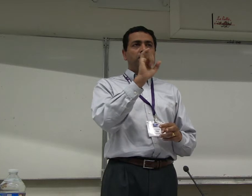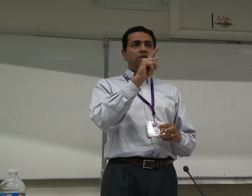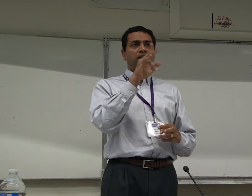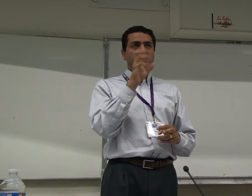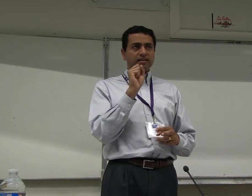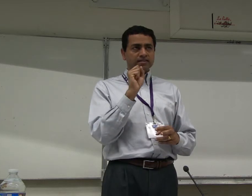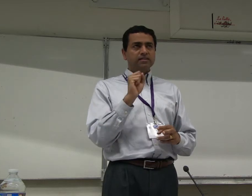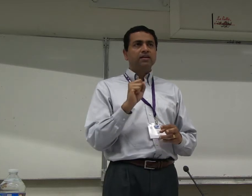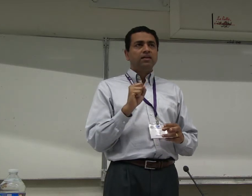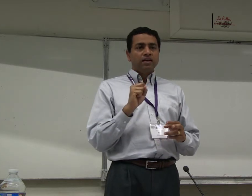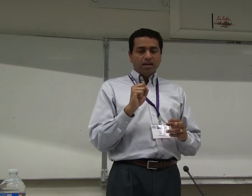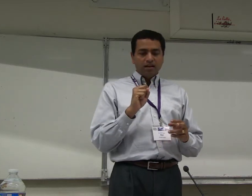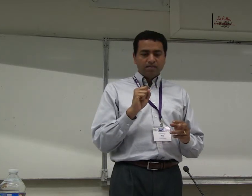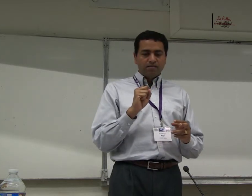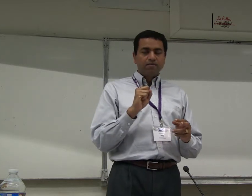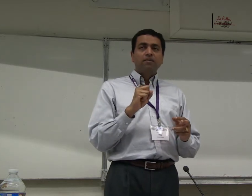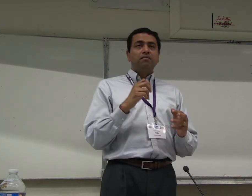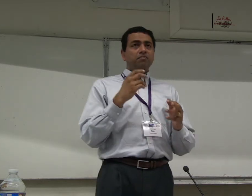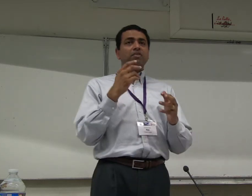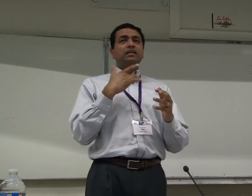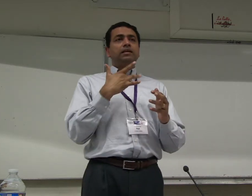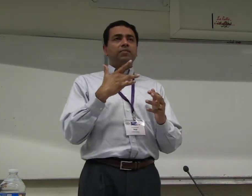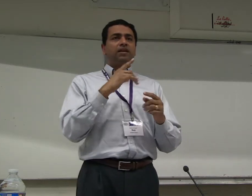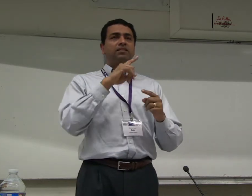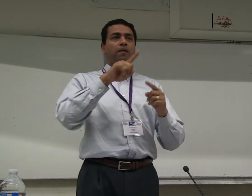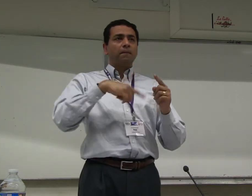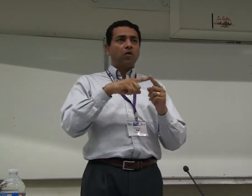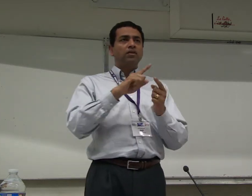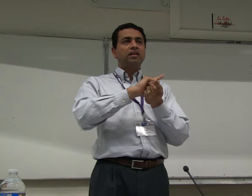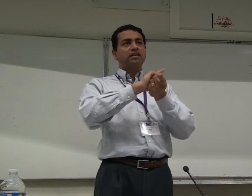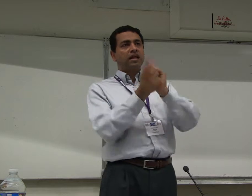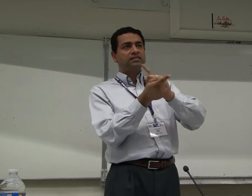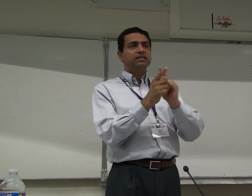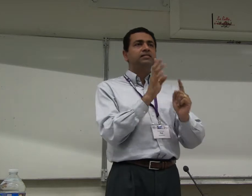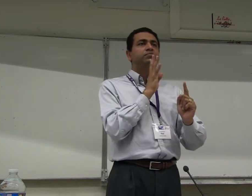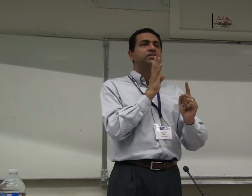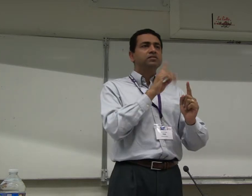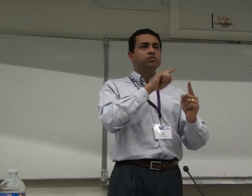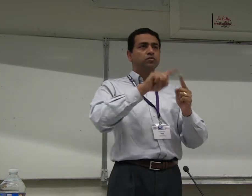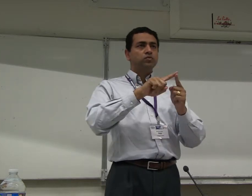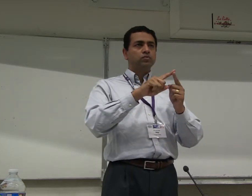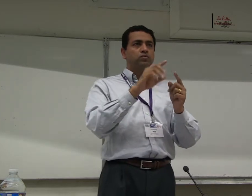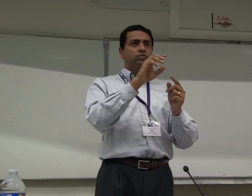So if we look at captions or subtitles, as you call it here in Europe, it's